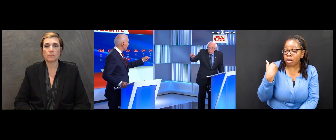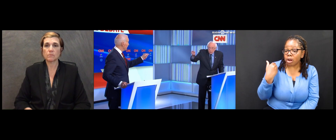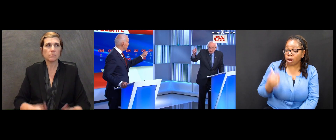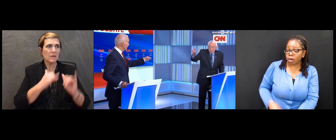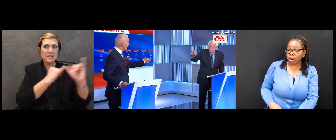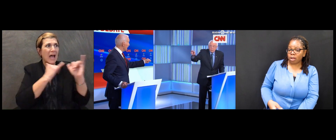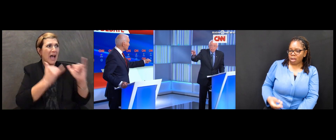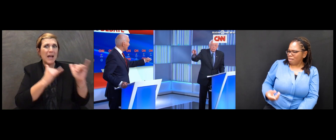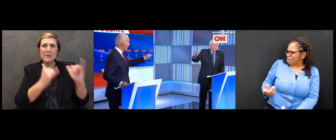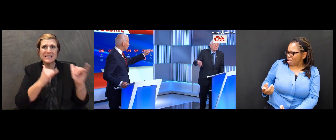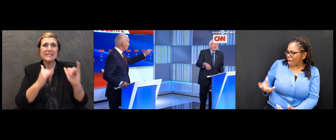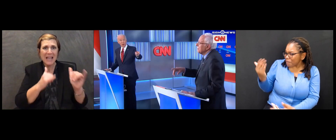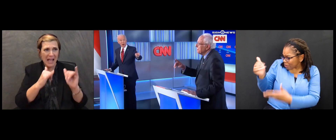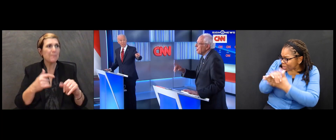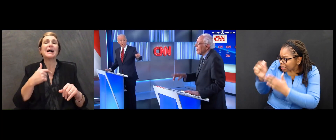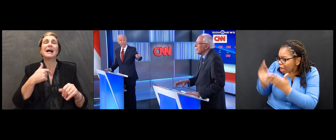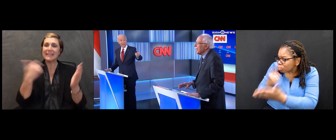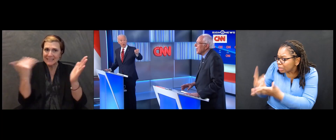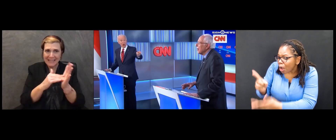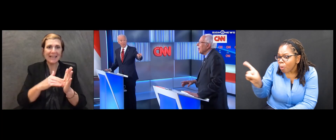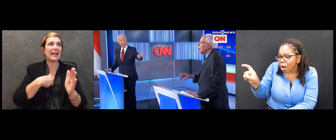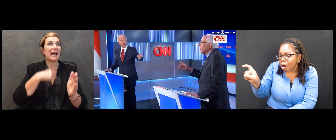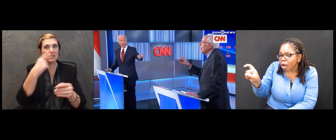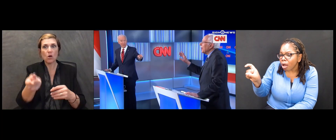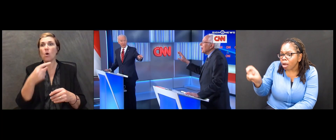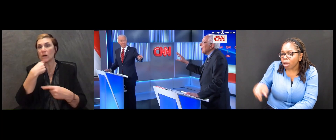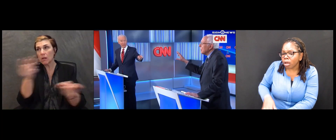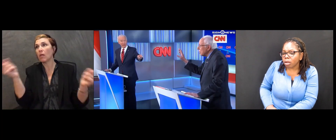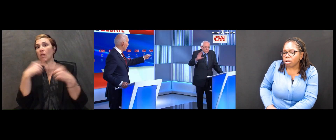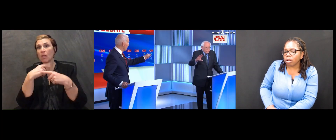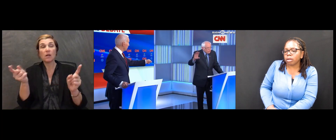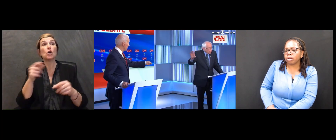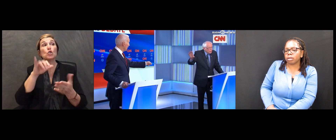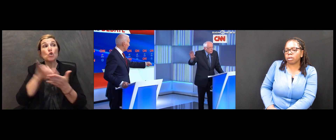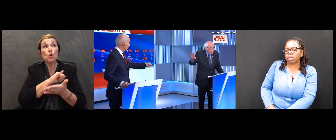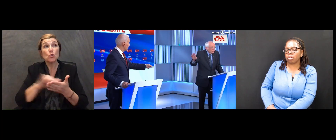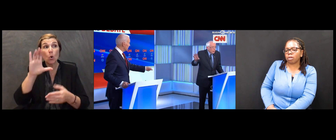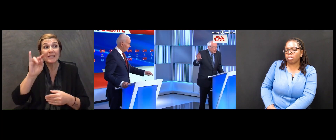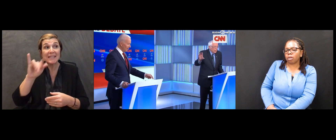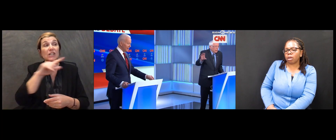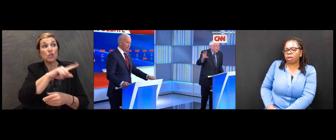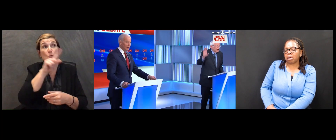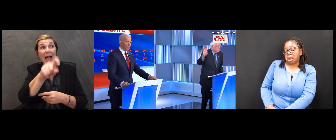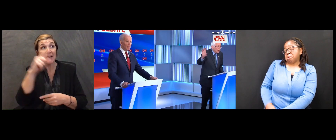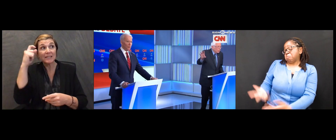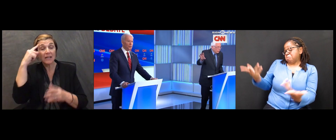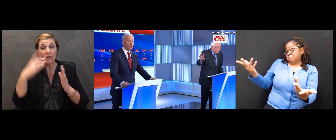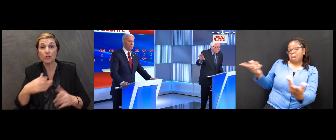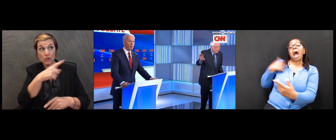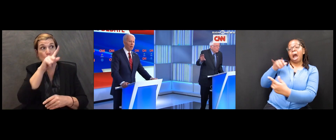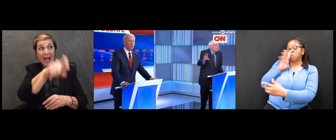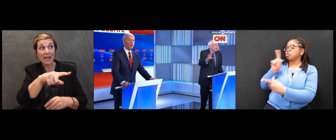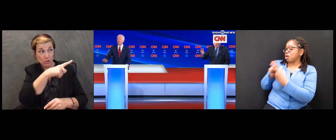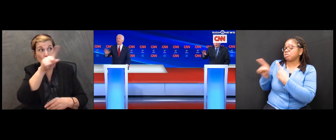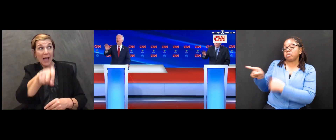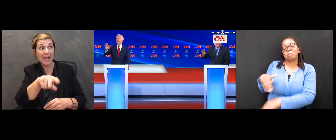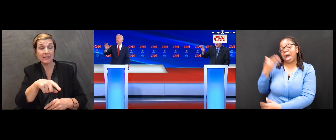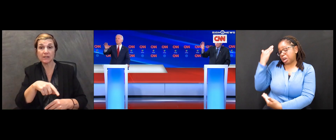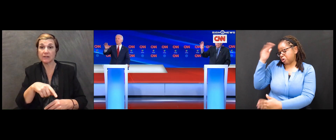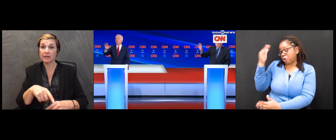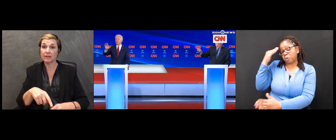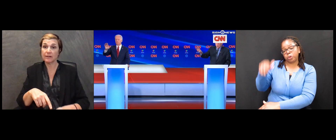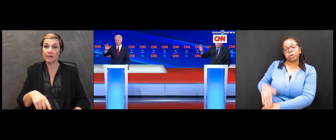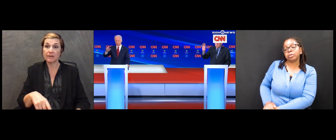$15 an hour? $15 an hour, New York City. Go talk to the governor. I will talk to the governor. I'm not aware of that. All right. I am not aware of that. You should be aware. Look. All